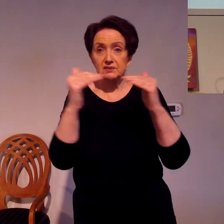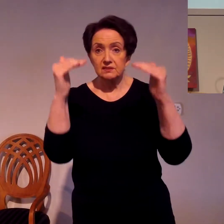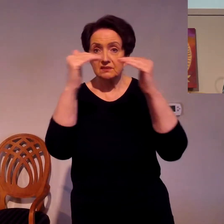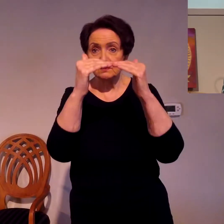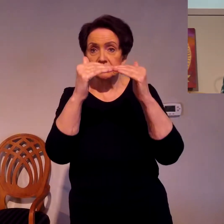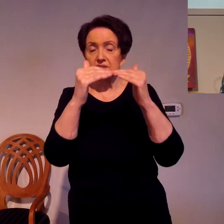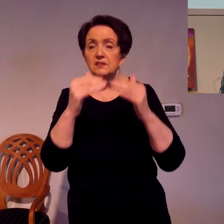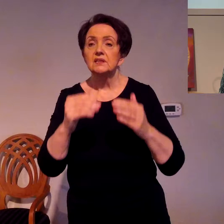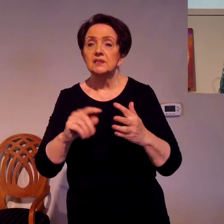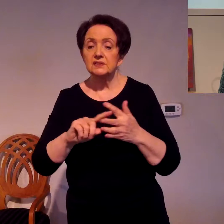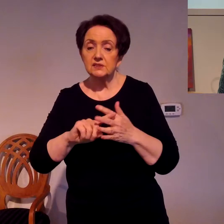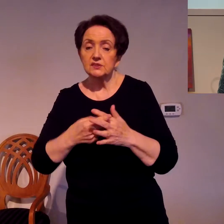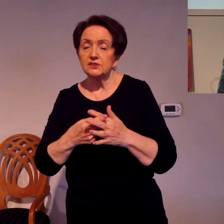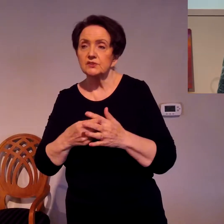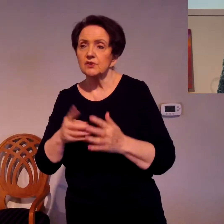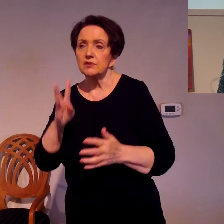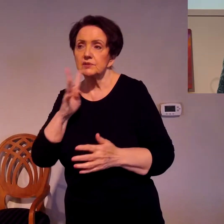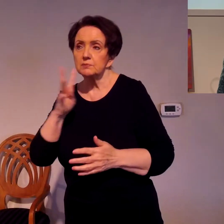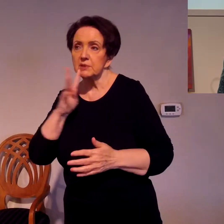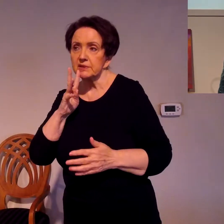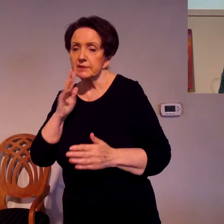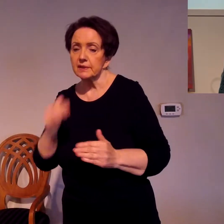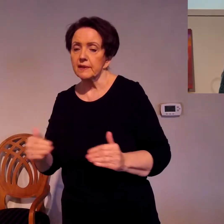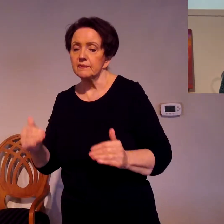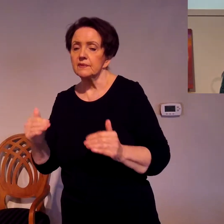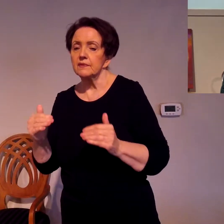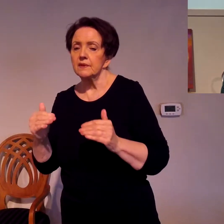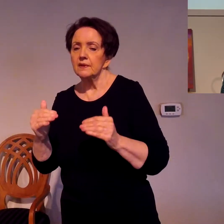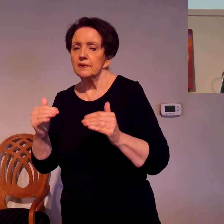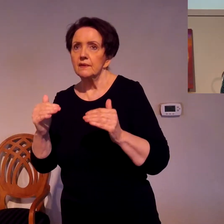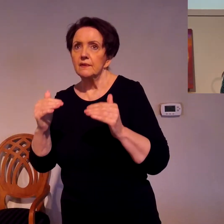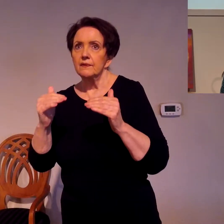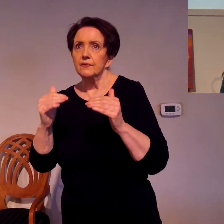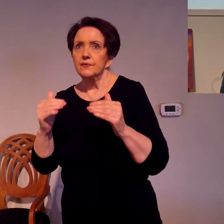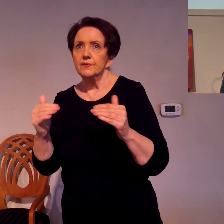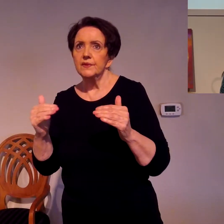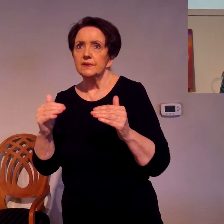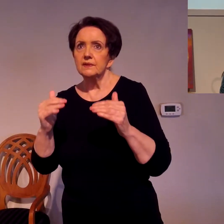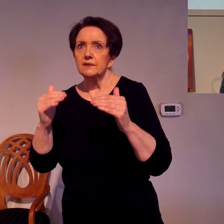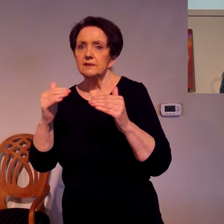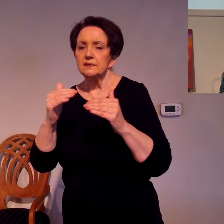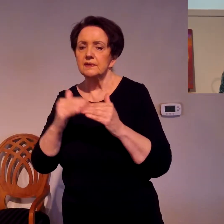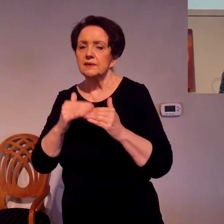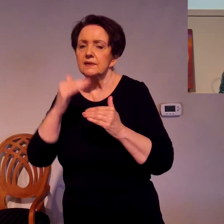ourselves speaking at the next level more intimate.